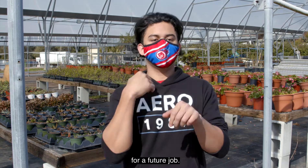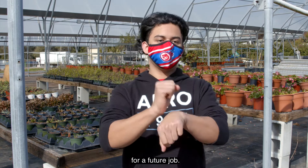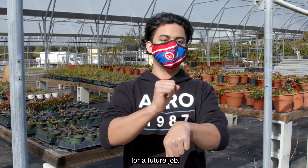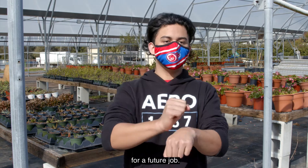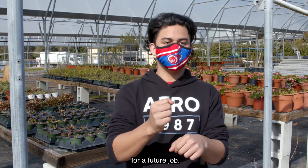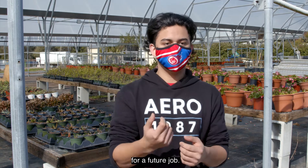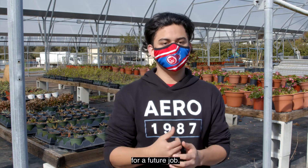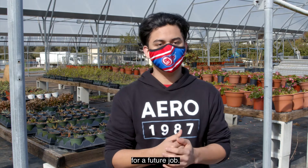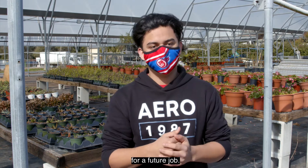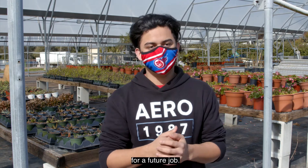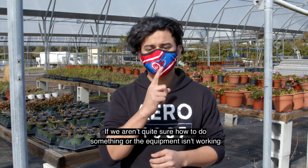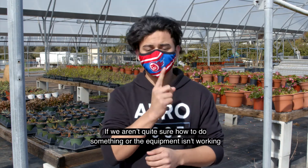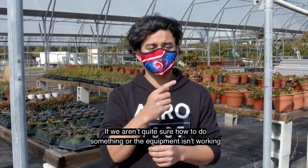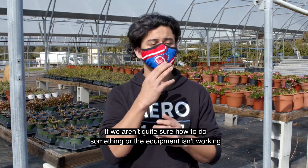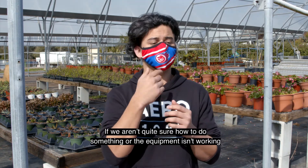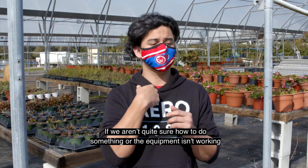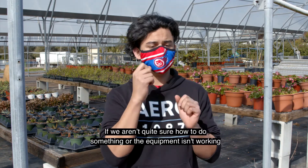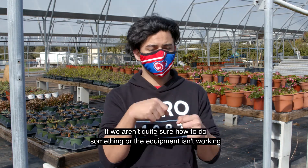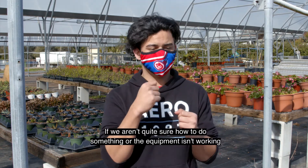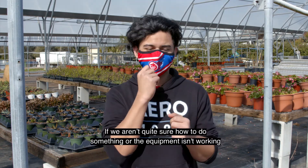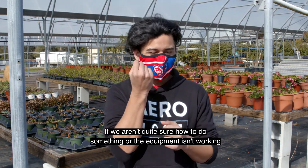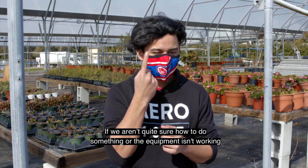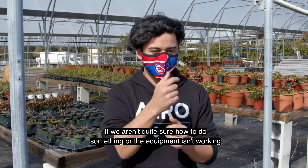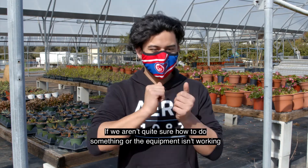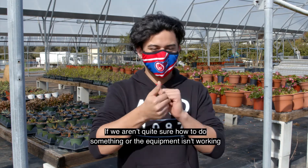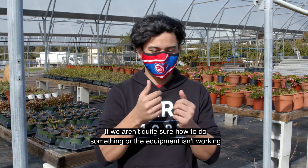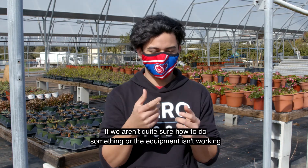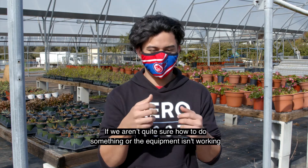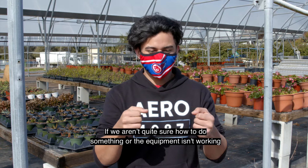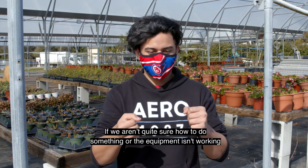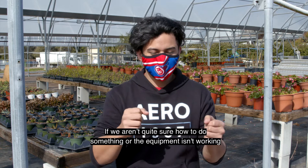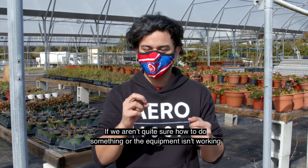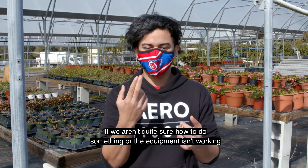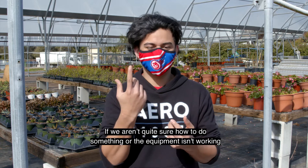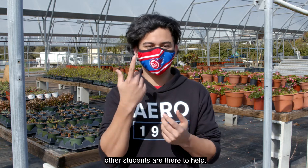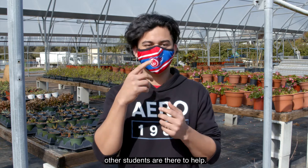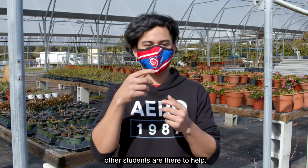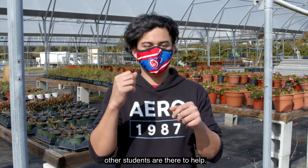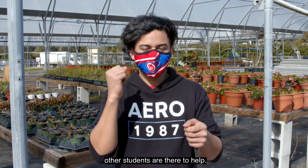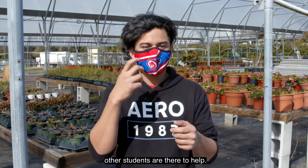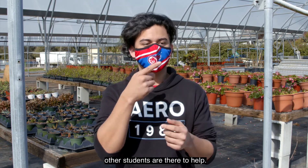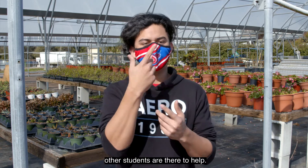for a future job. If we aren't quite sure how to do something or the equipment isn't working,